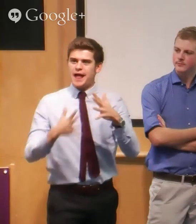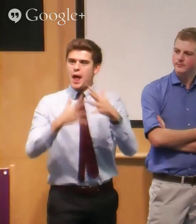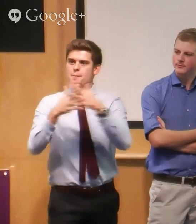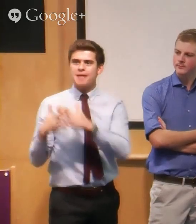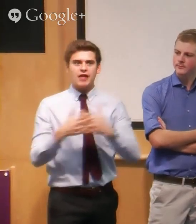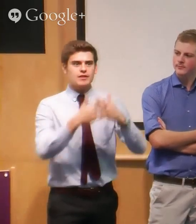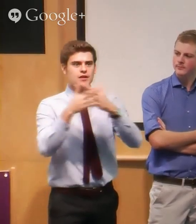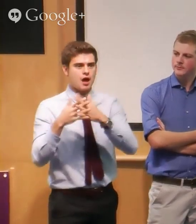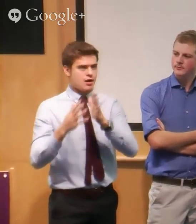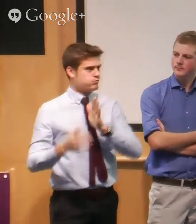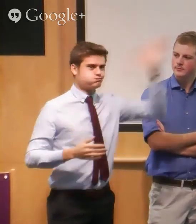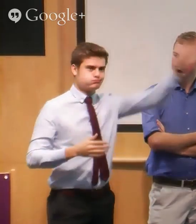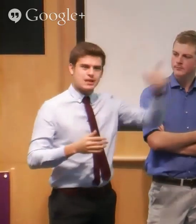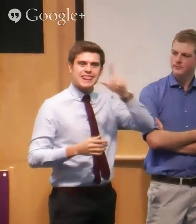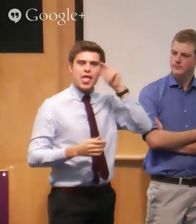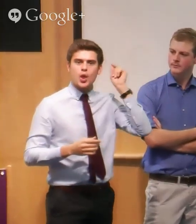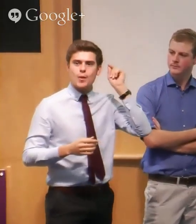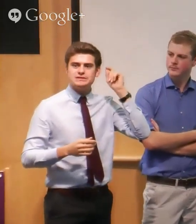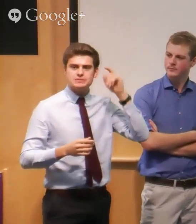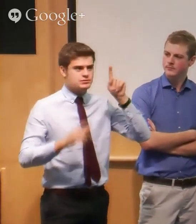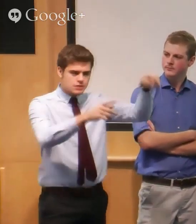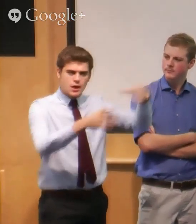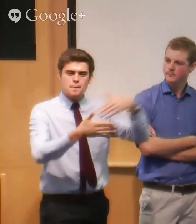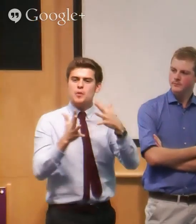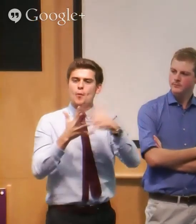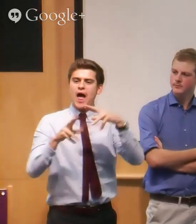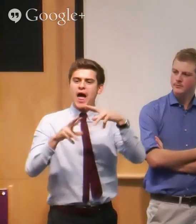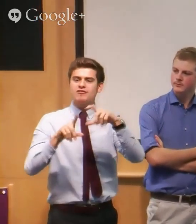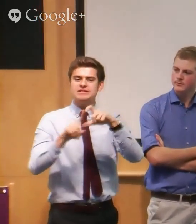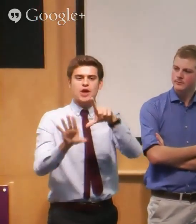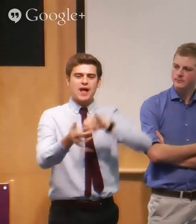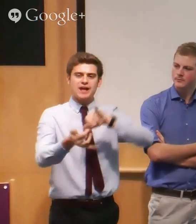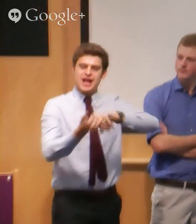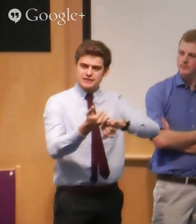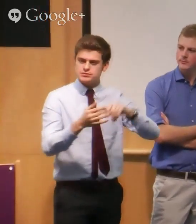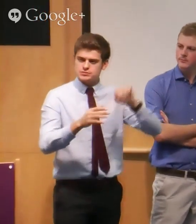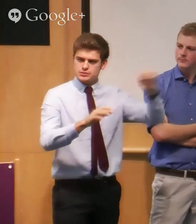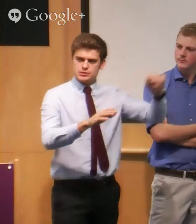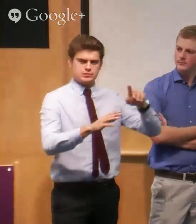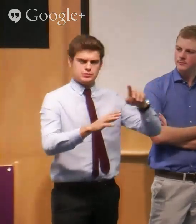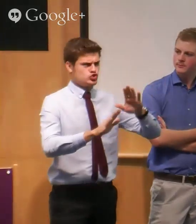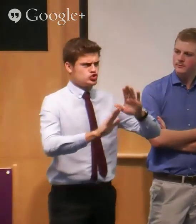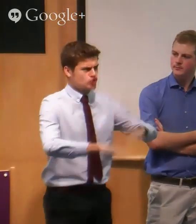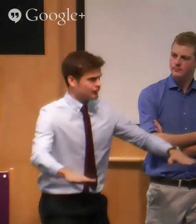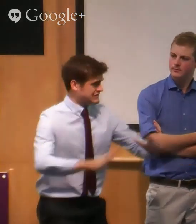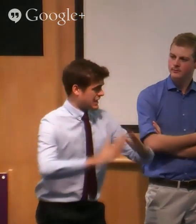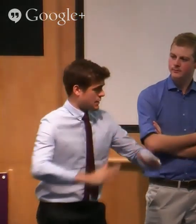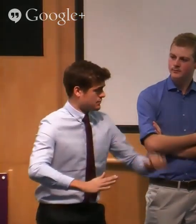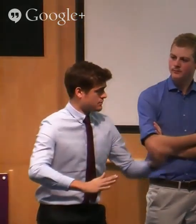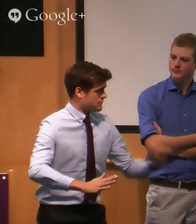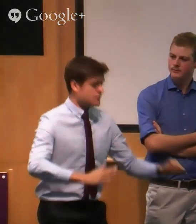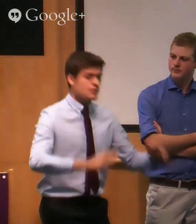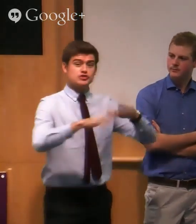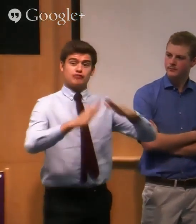relationship that we have with our European friends, if you like, and thinking about